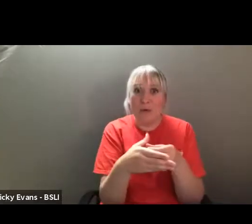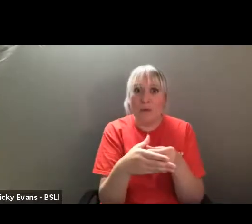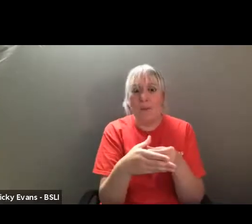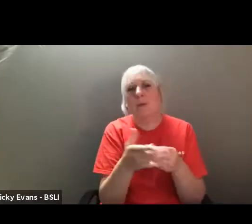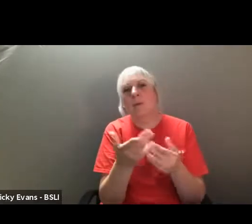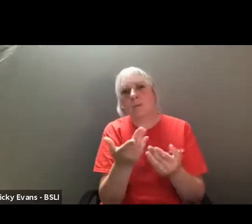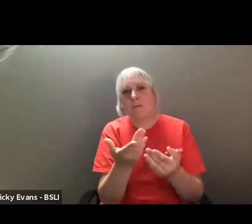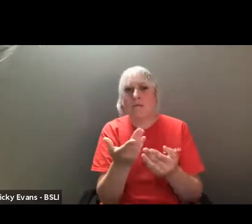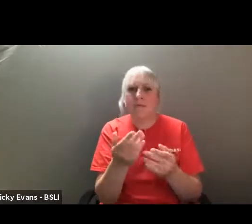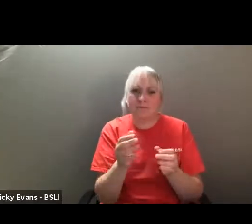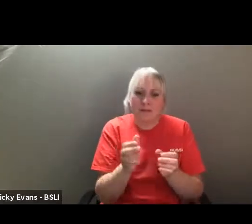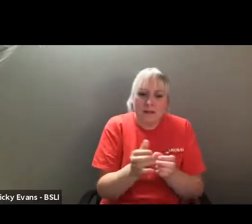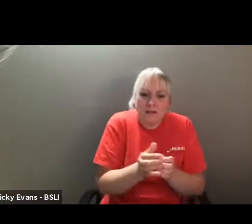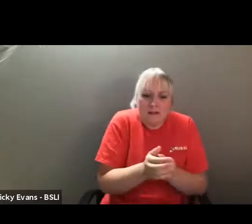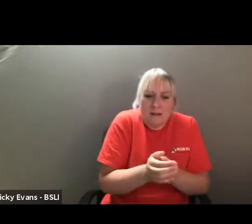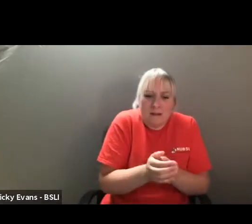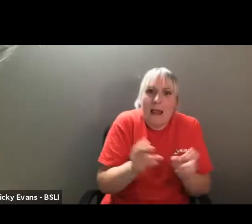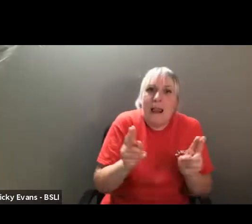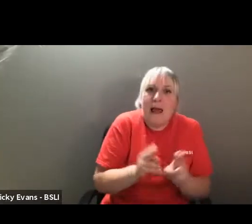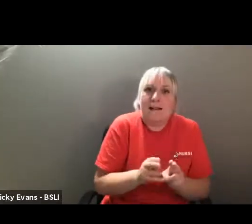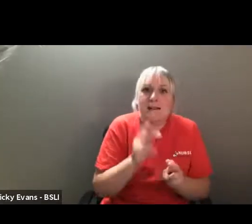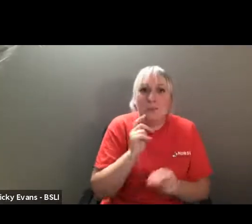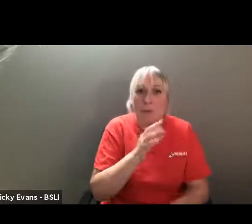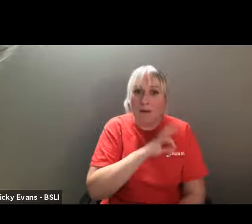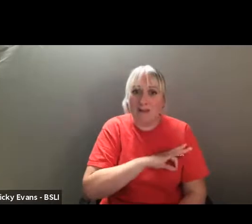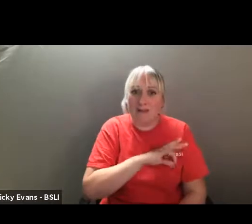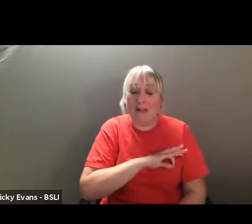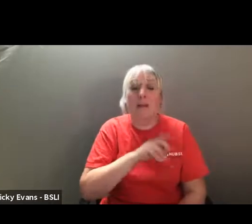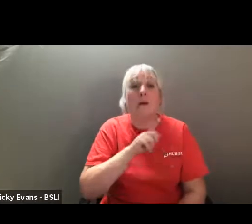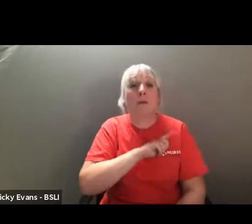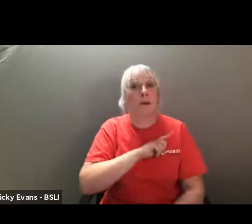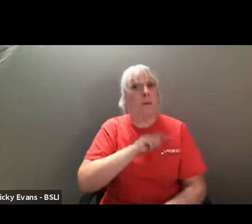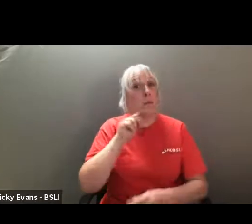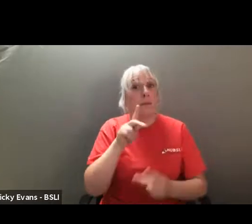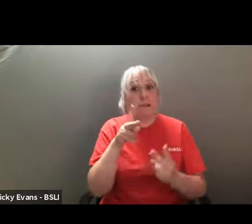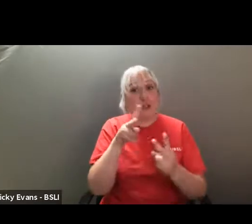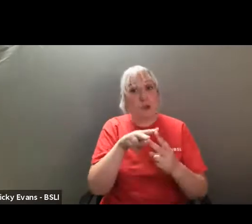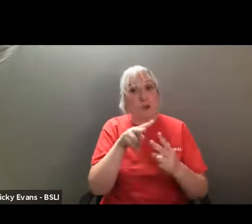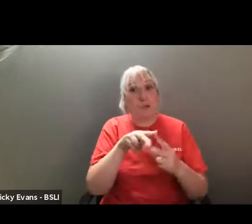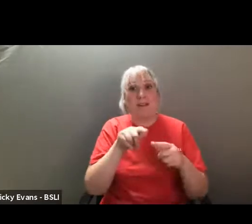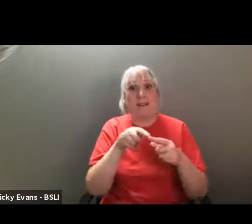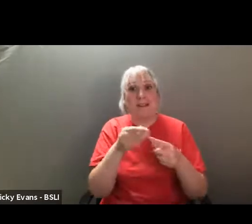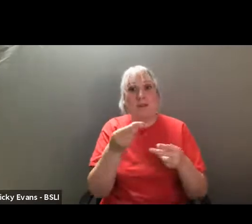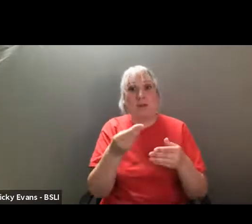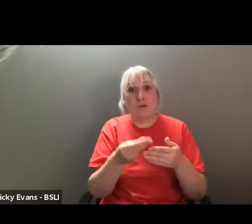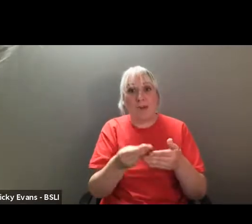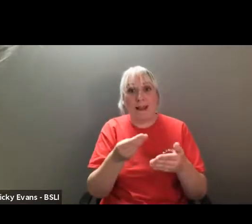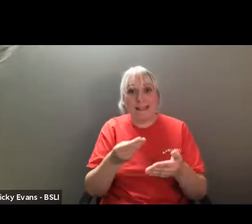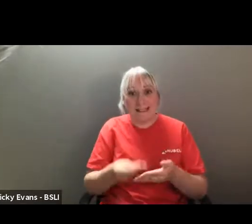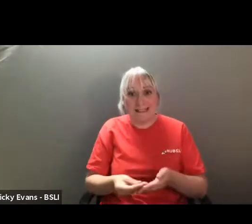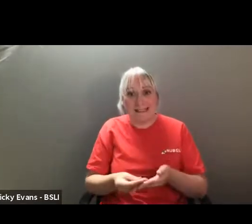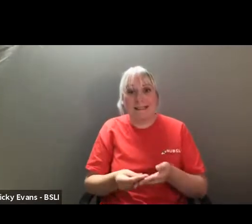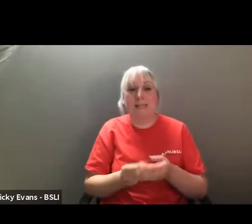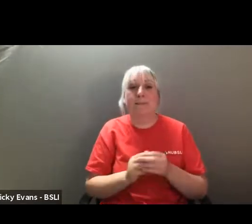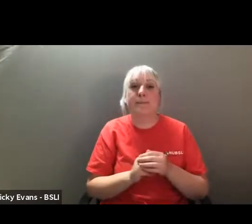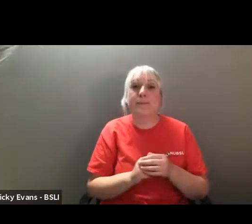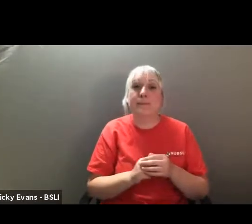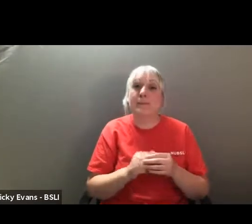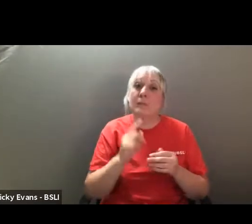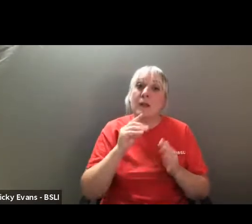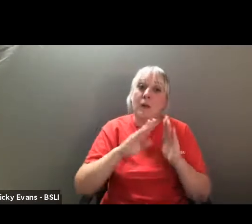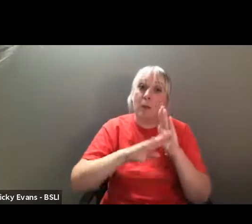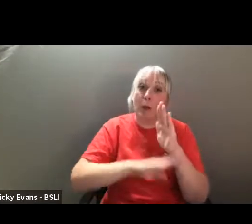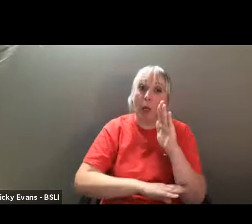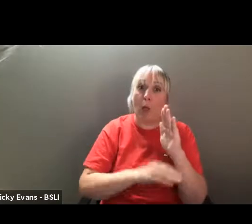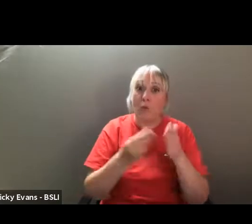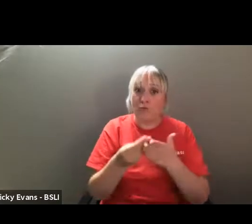it, because there are going to be 2 rates of universal basic income in payment. There's going to be a low rate,